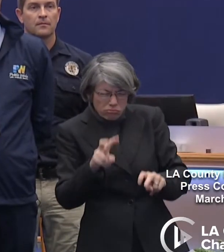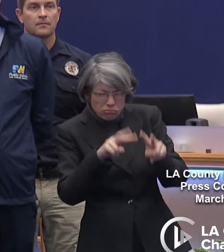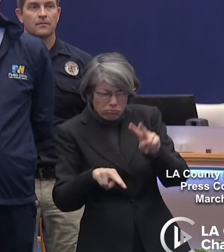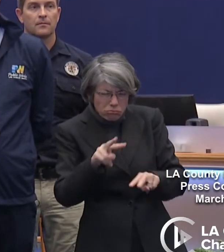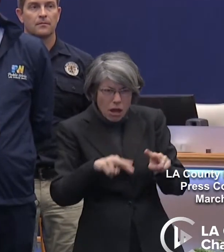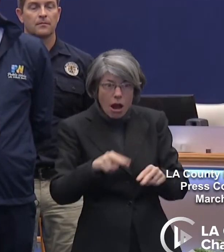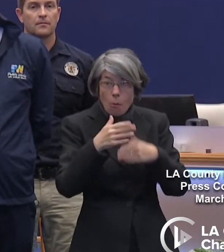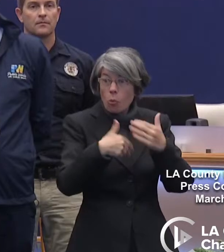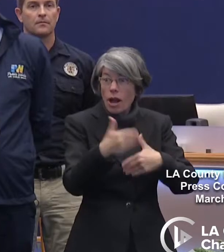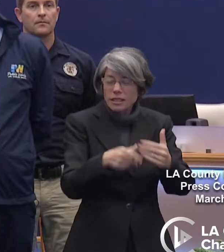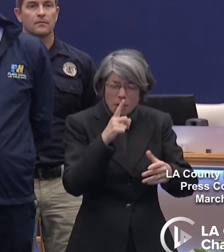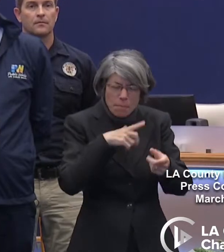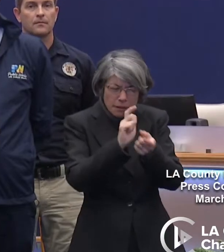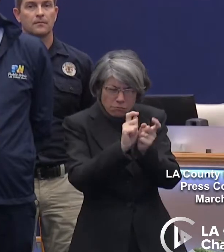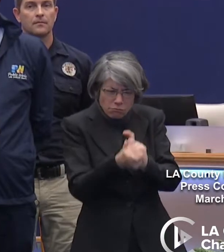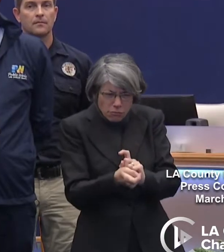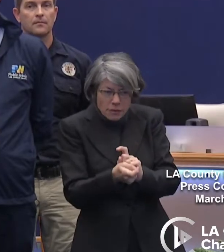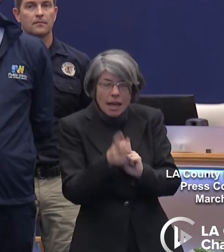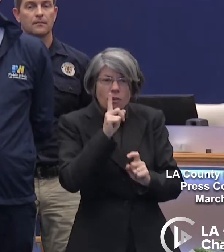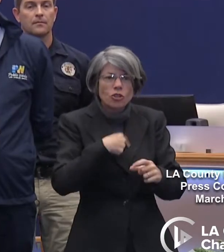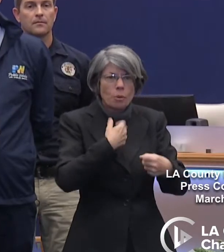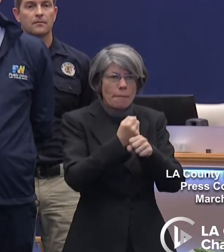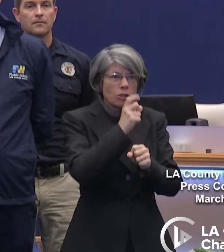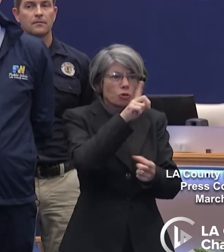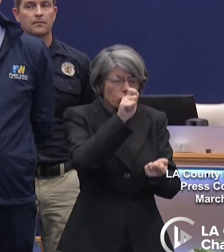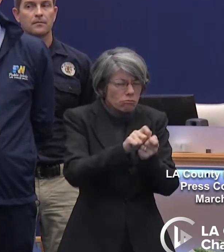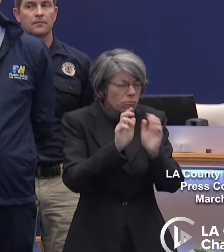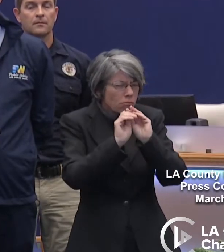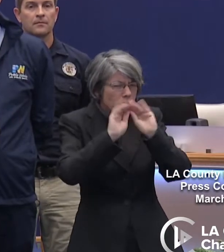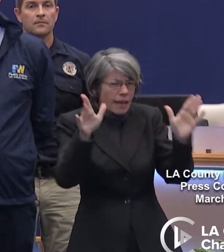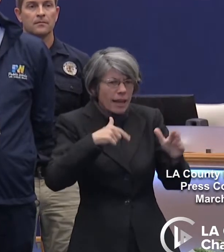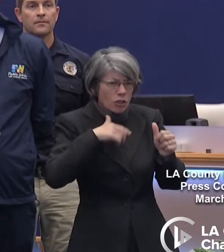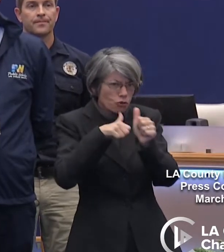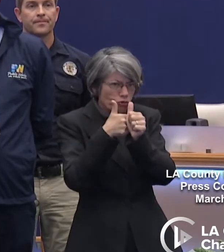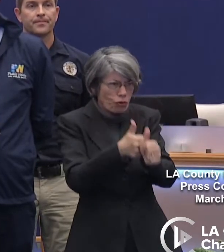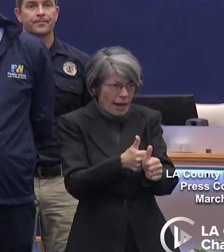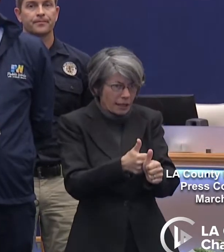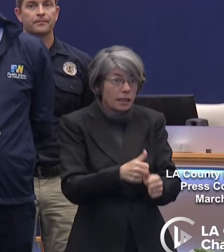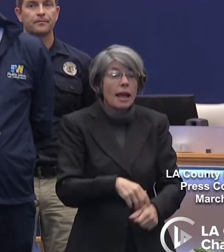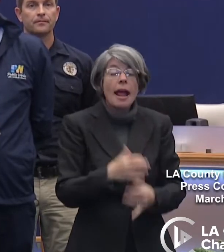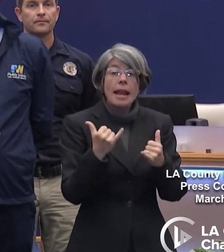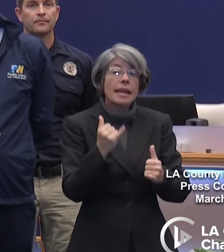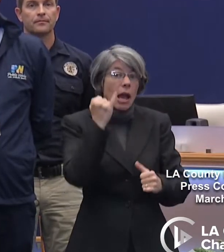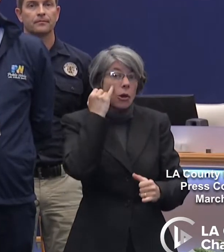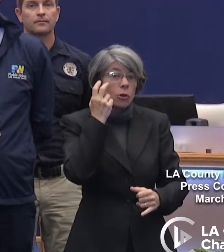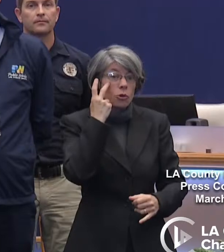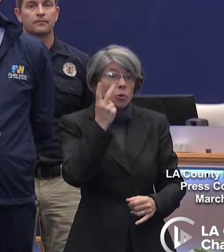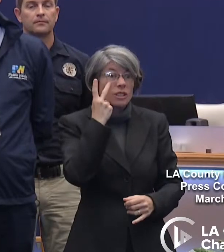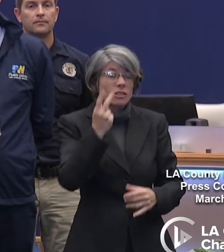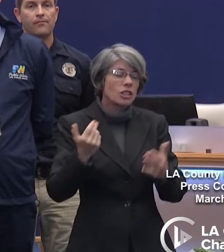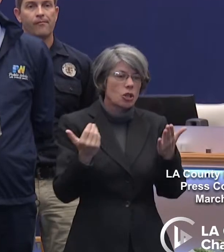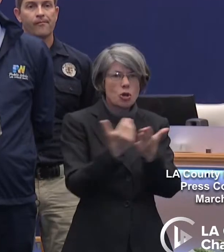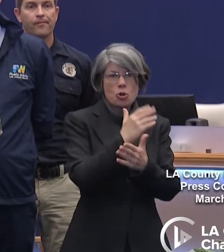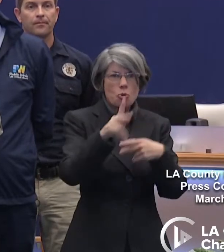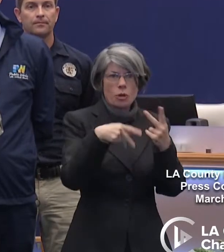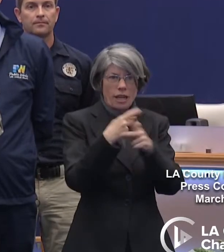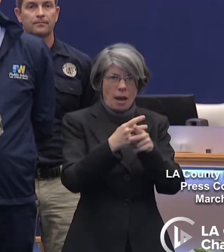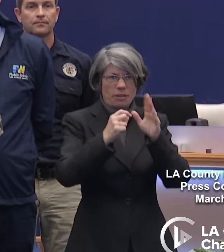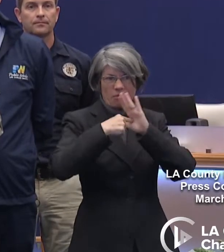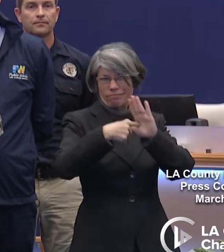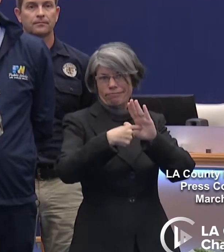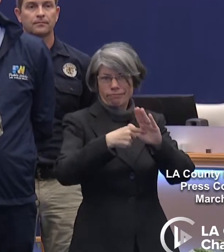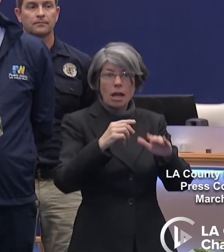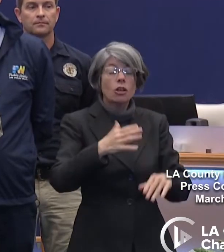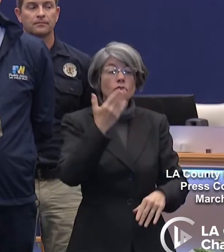been refined to ensure accurate and transparent tracking. You will now see updated tree markings.